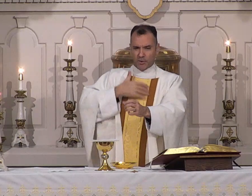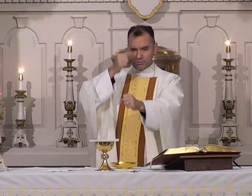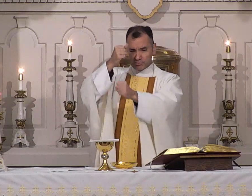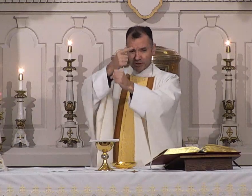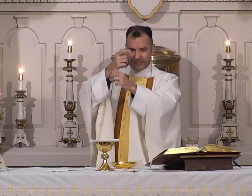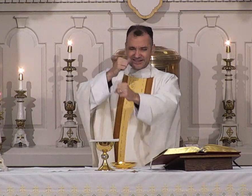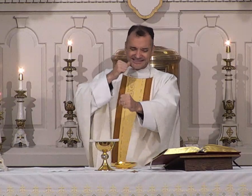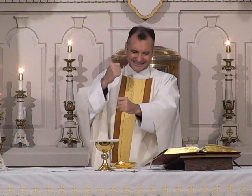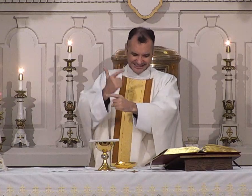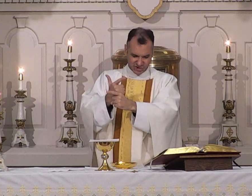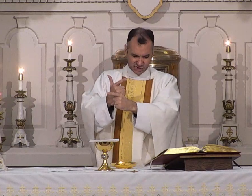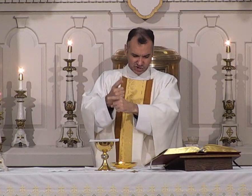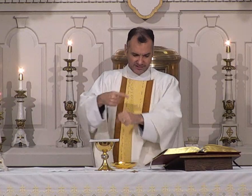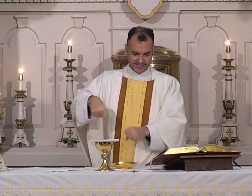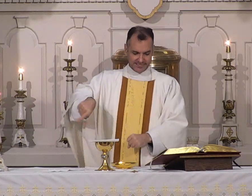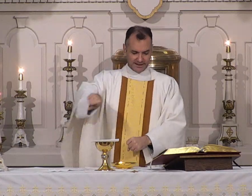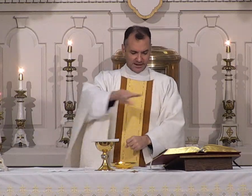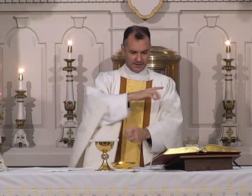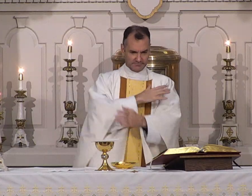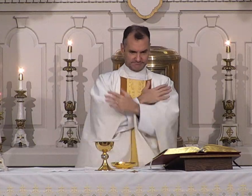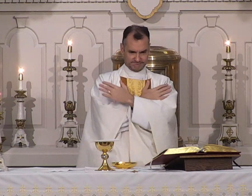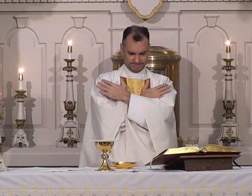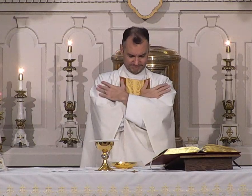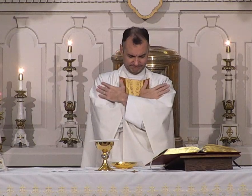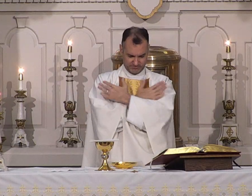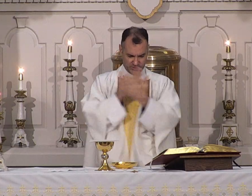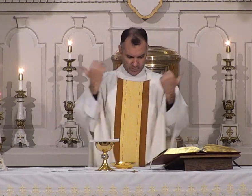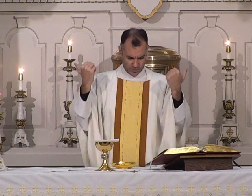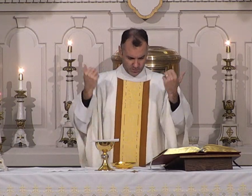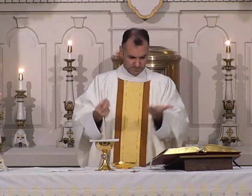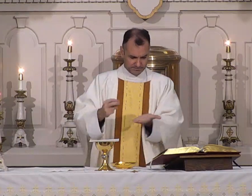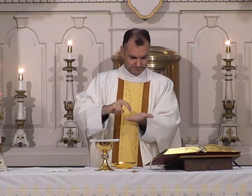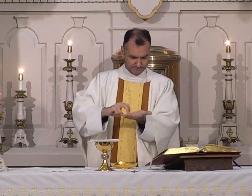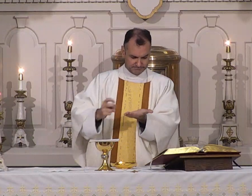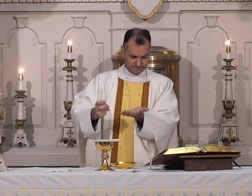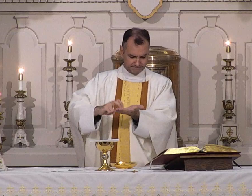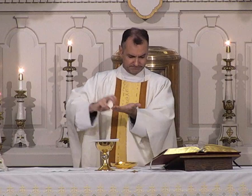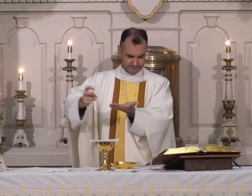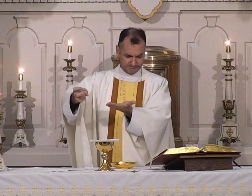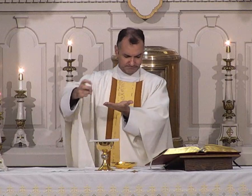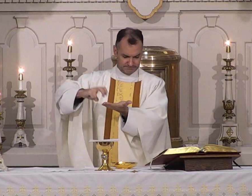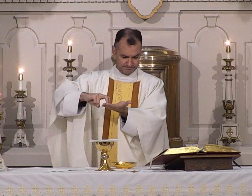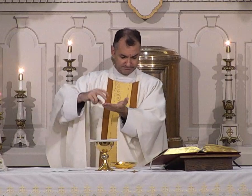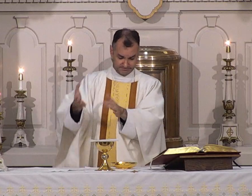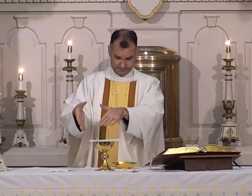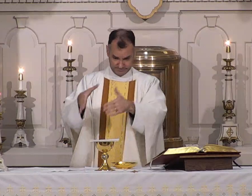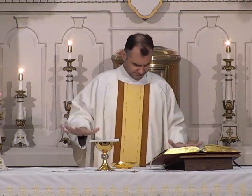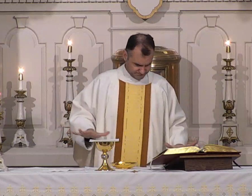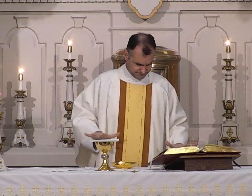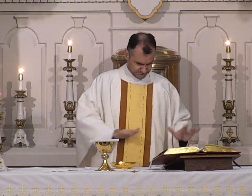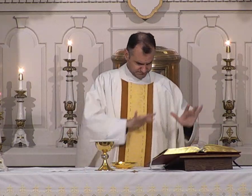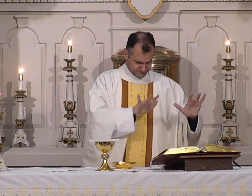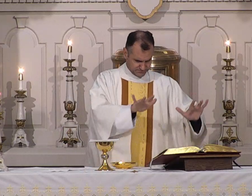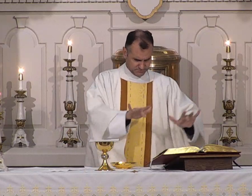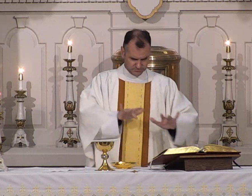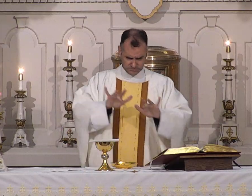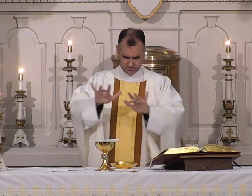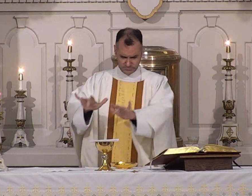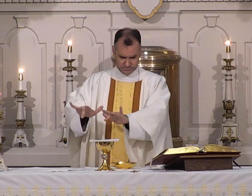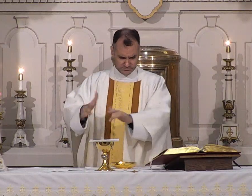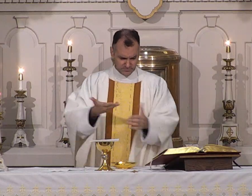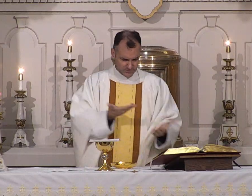Remember also our brothers and sisters who have fallen asleep in the hope of the resurrection and all who have died in your